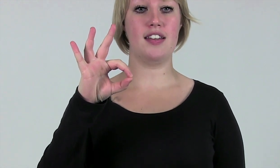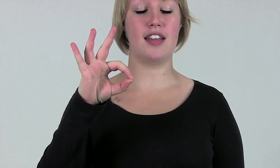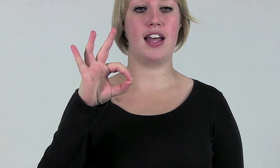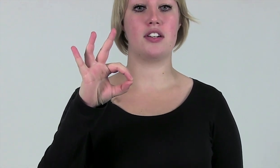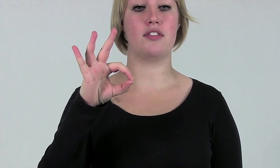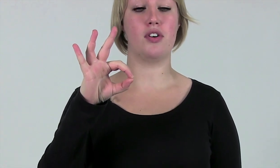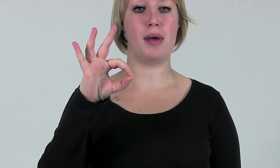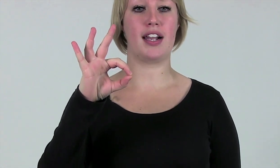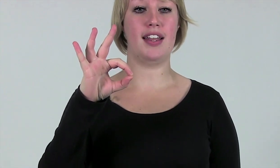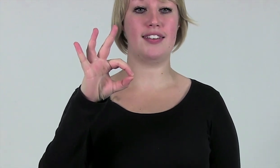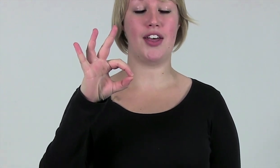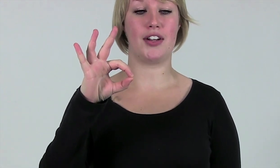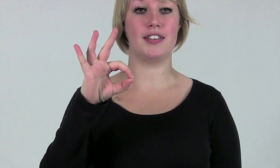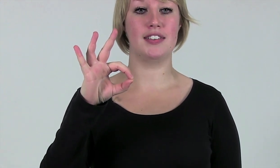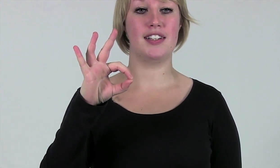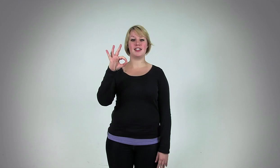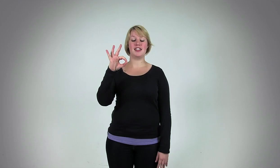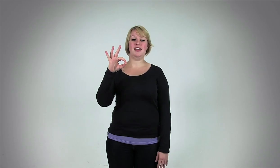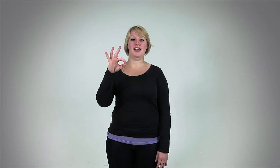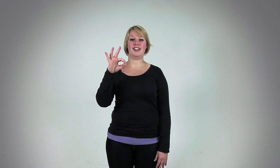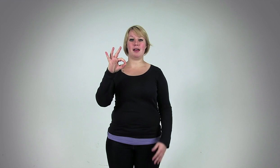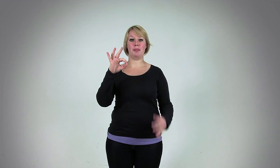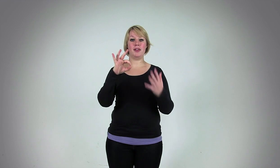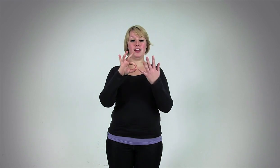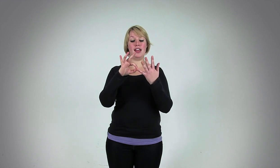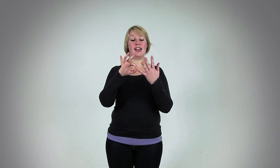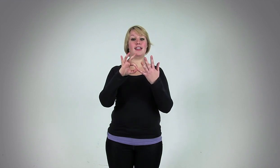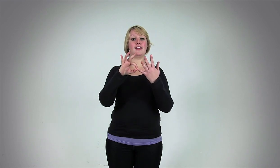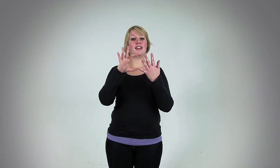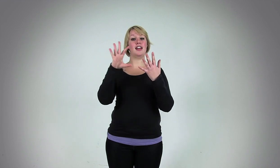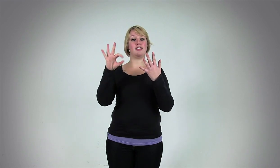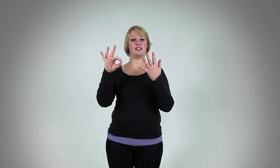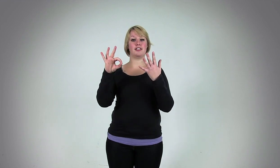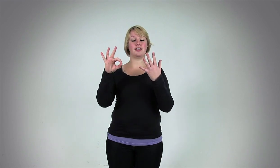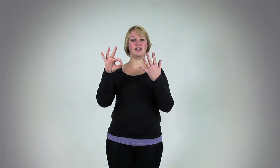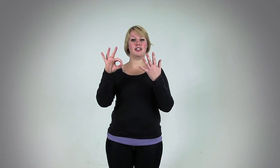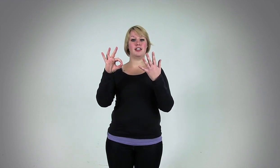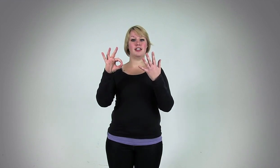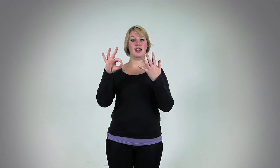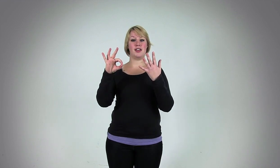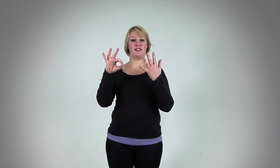extended and should form a clear circle. An example is leaf. Now you have a